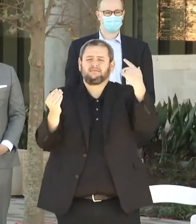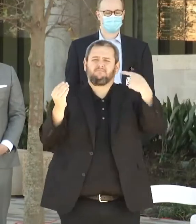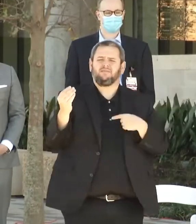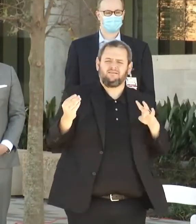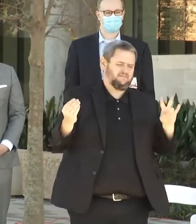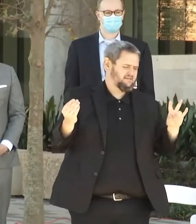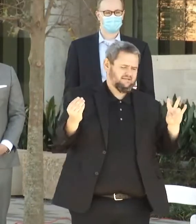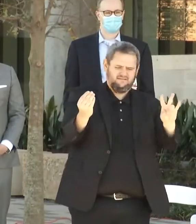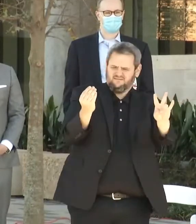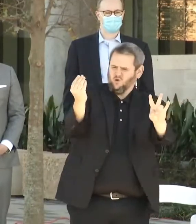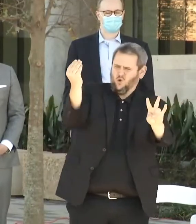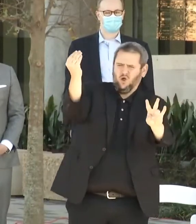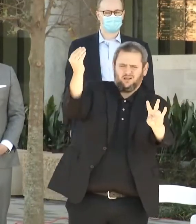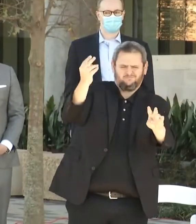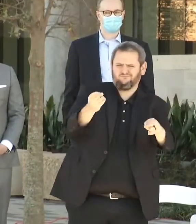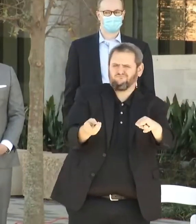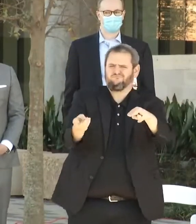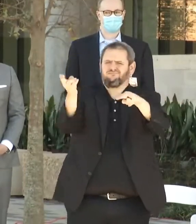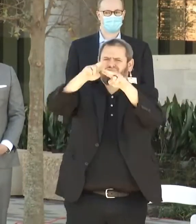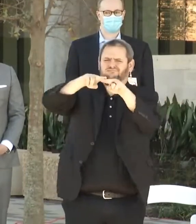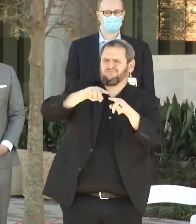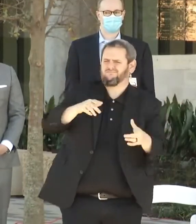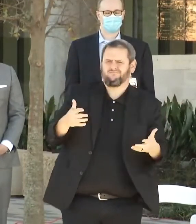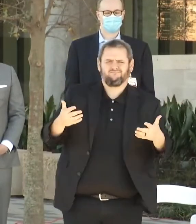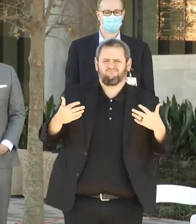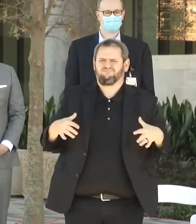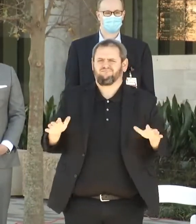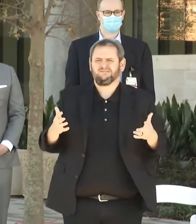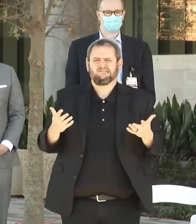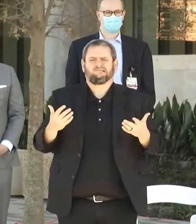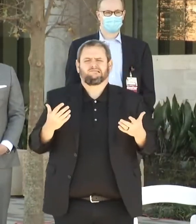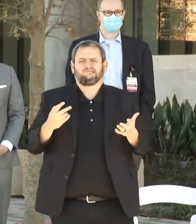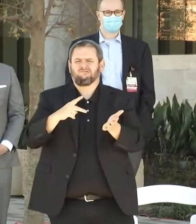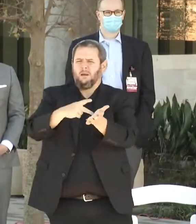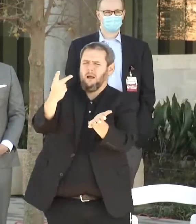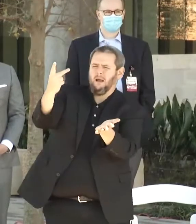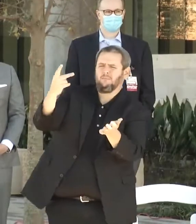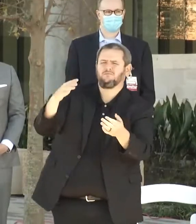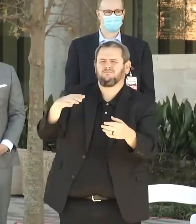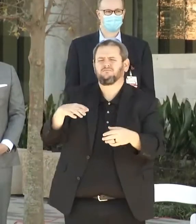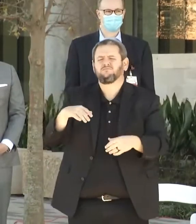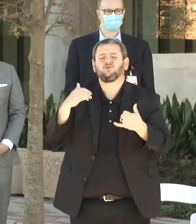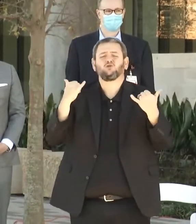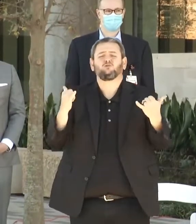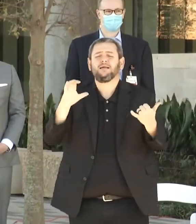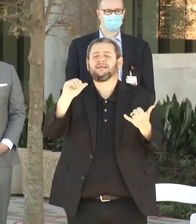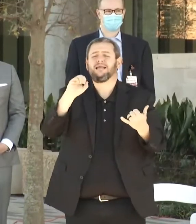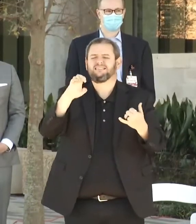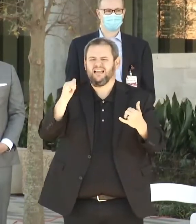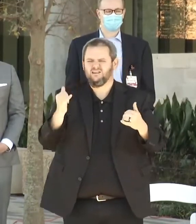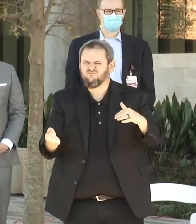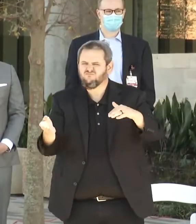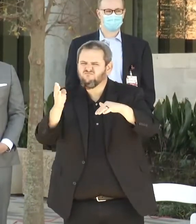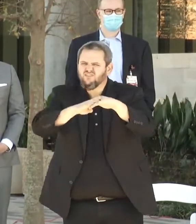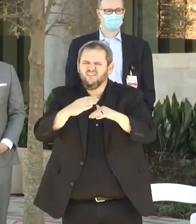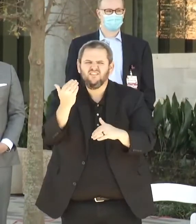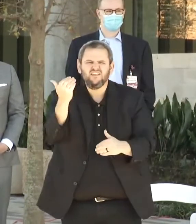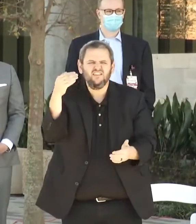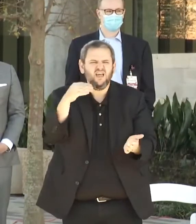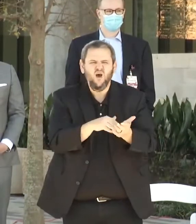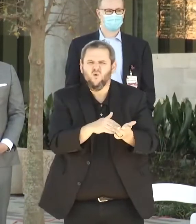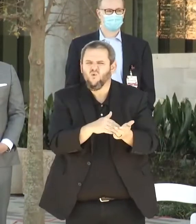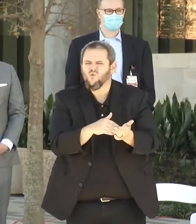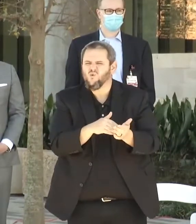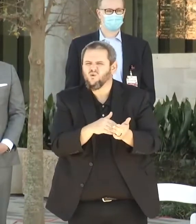Oklahoma has risen from 15,000 to 20,000. These are significant increases which affect both